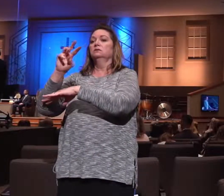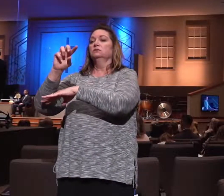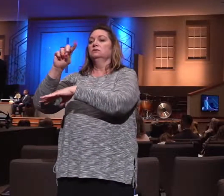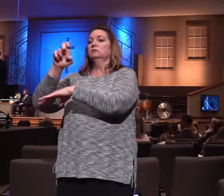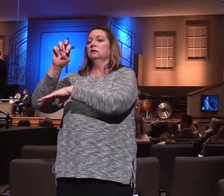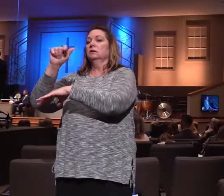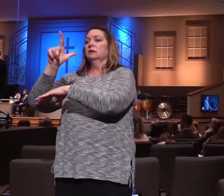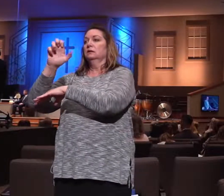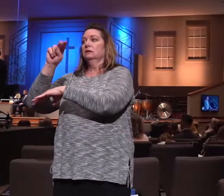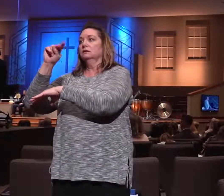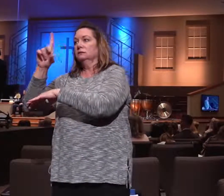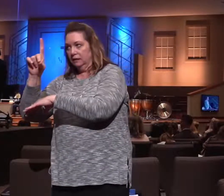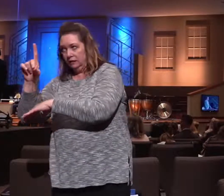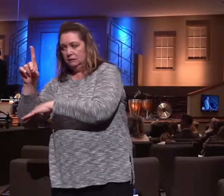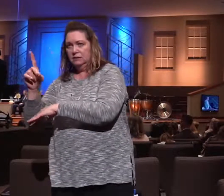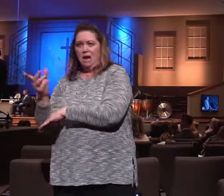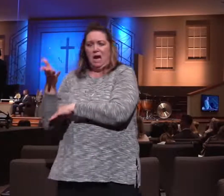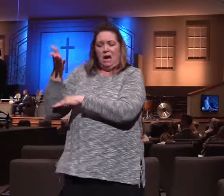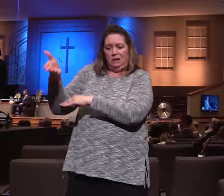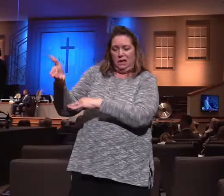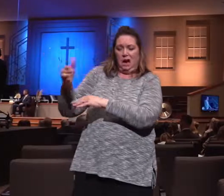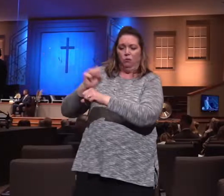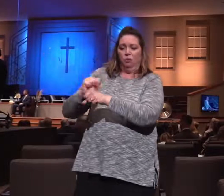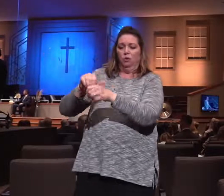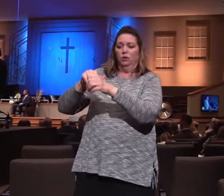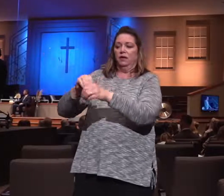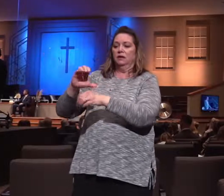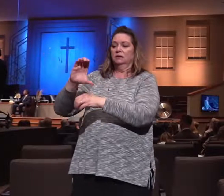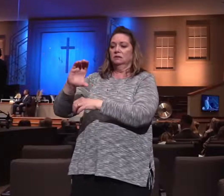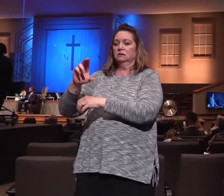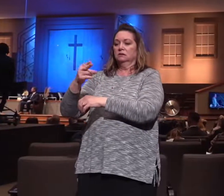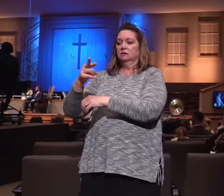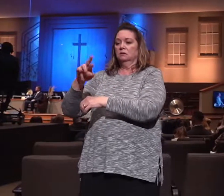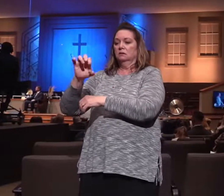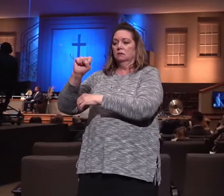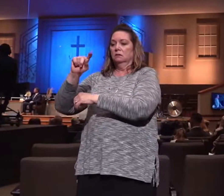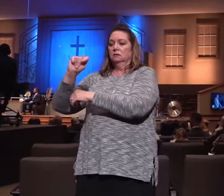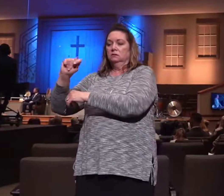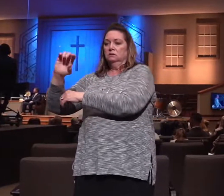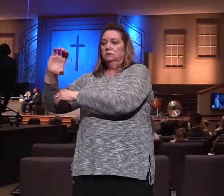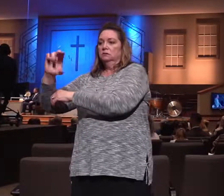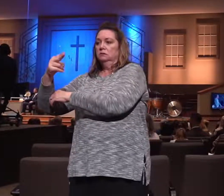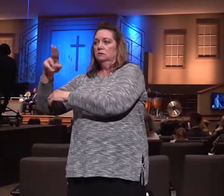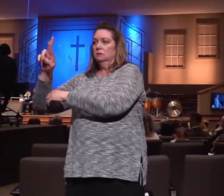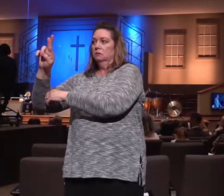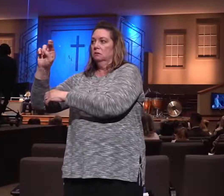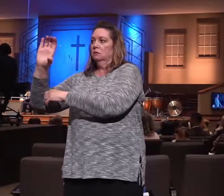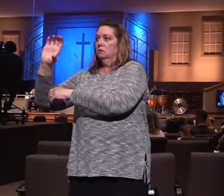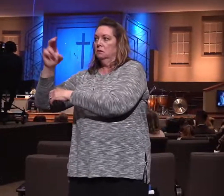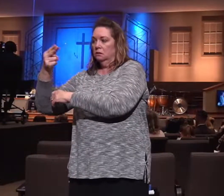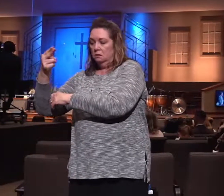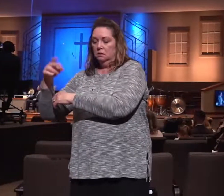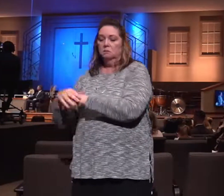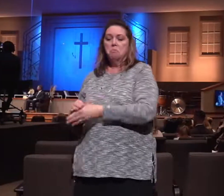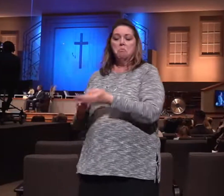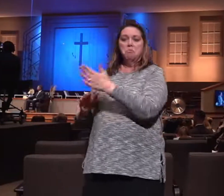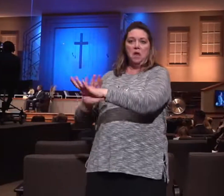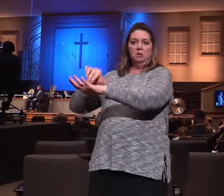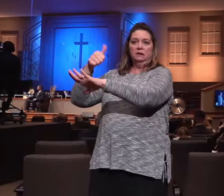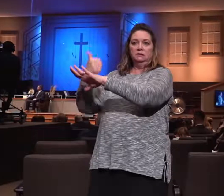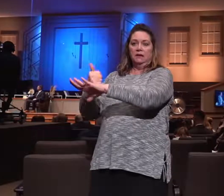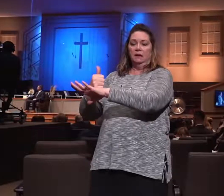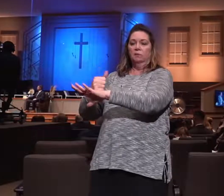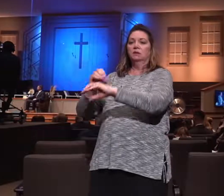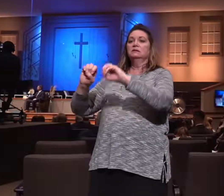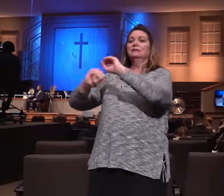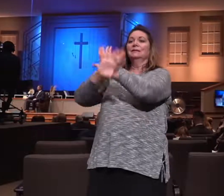New Zealand. And we're thankful for all that God has done over those 5 years. Primarily, he's allowed us to help see established the Lighthouse Baptist Church